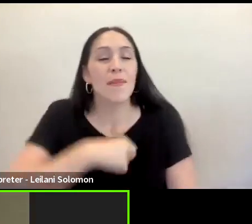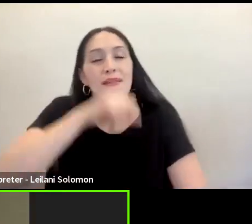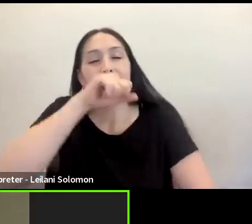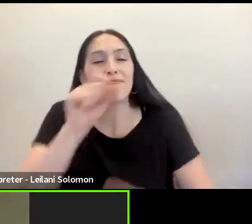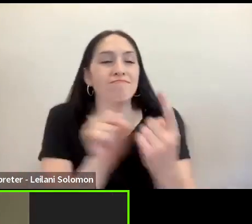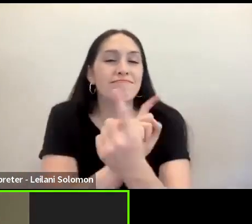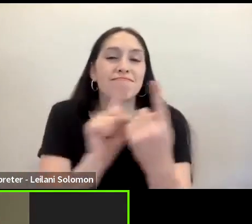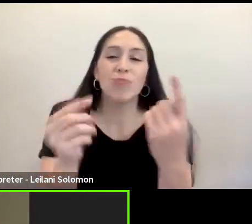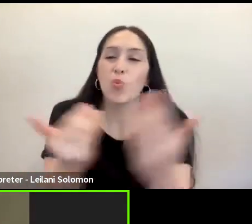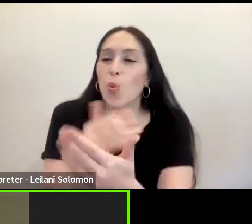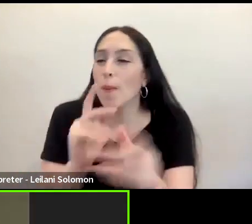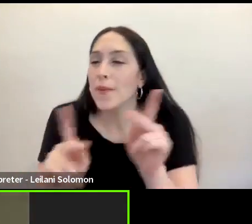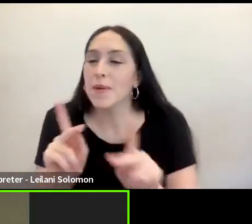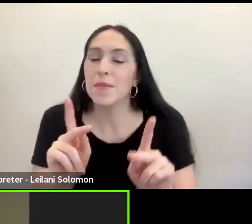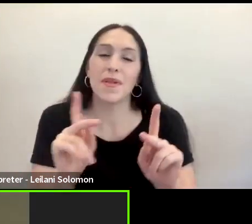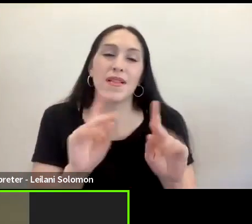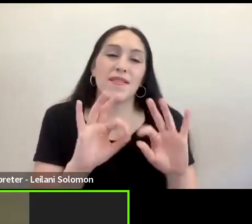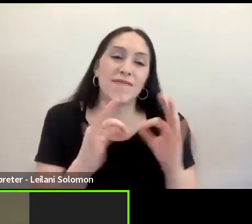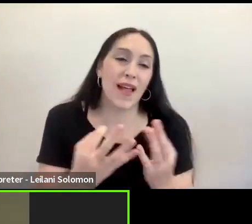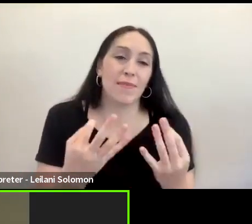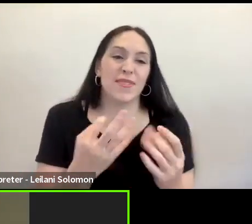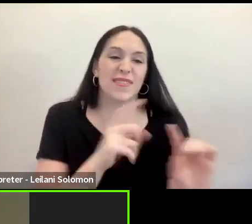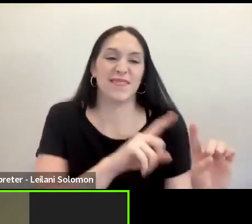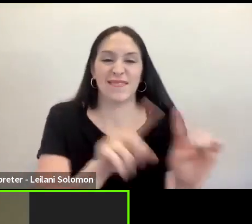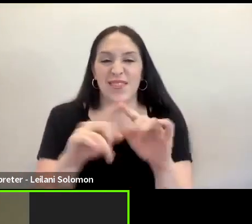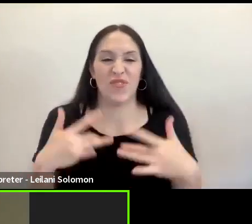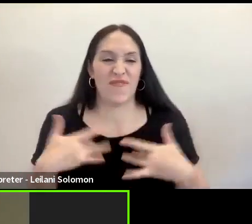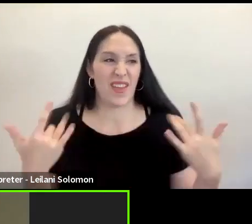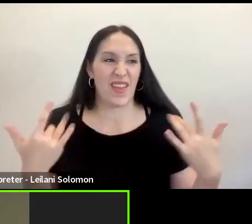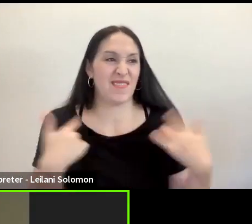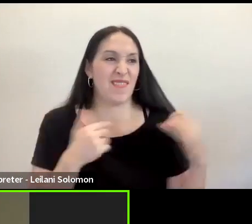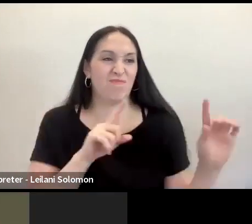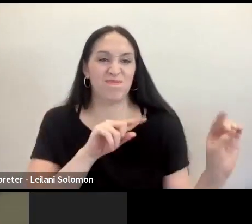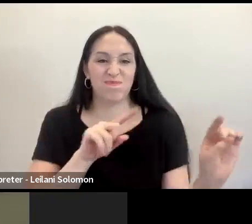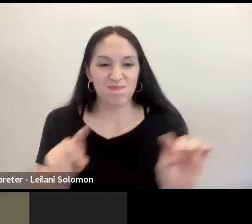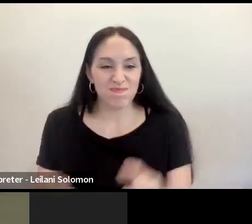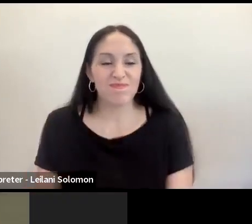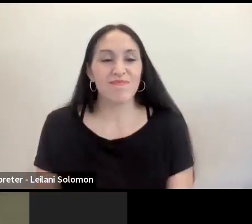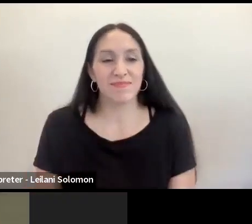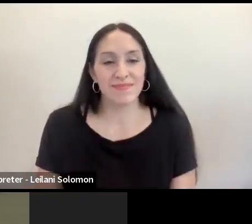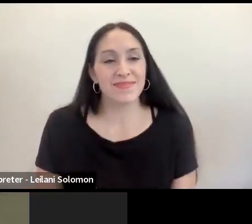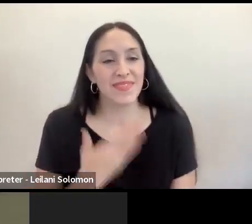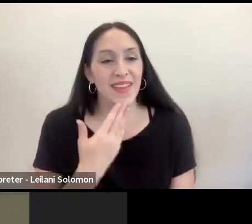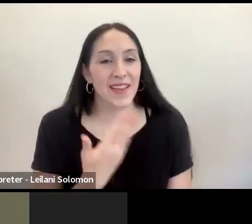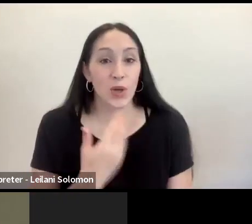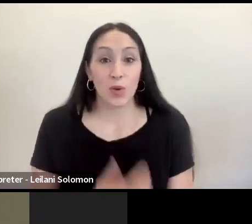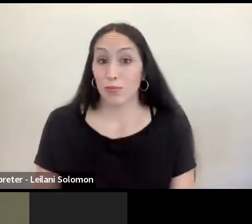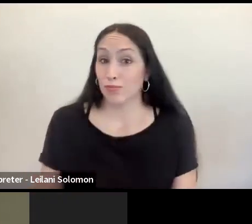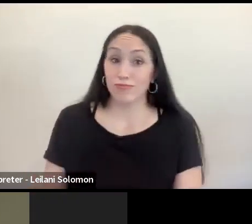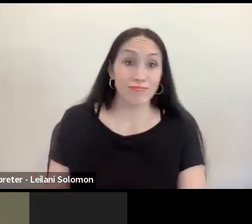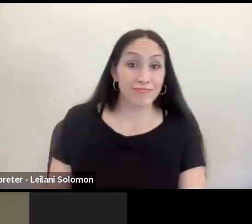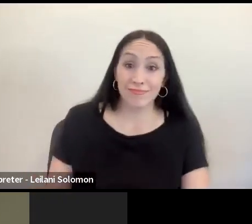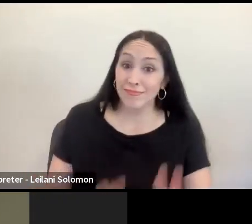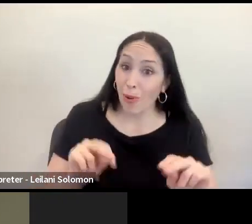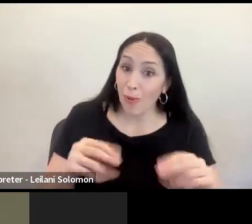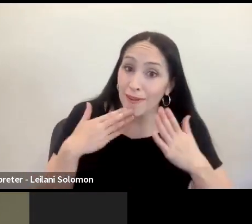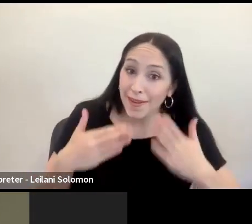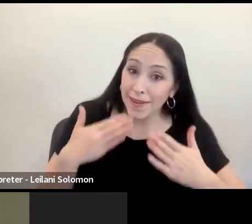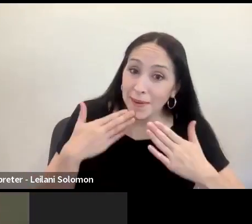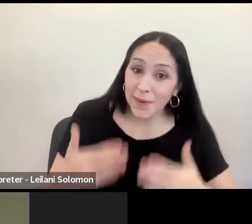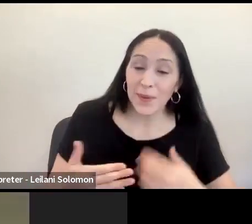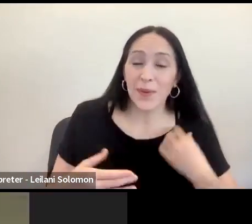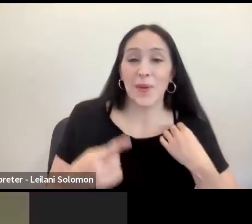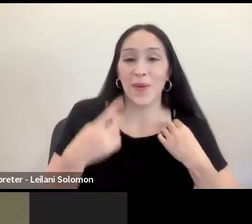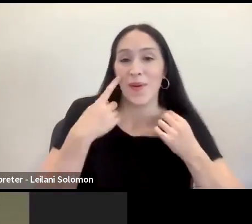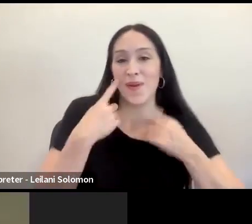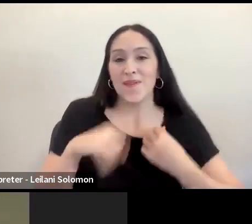and families at all the events that I go. So thank you for that. Yeah. Well, no, thank you. Thank you for taking